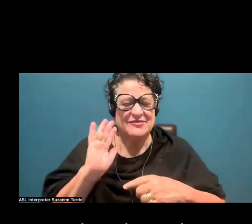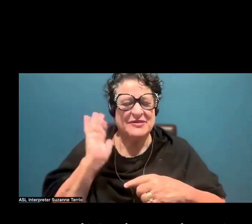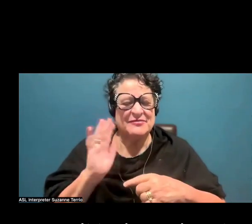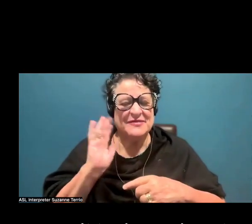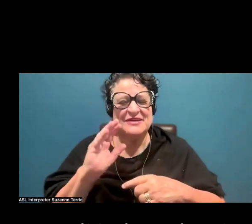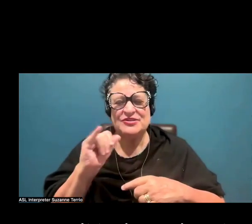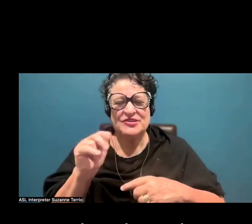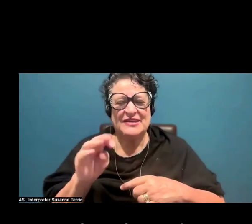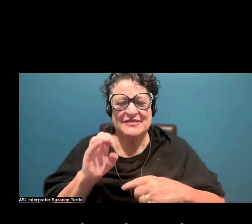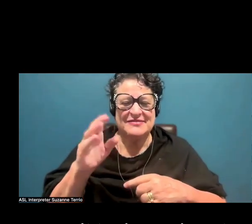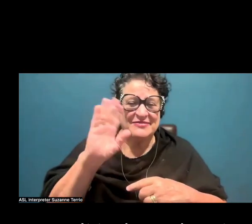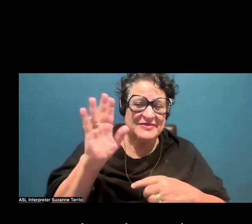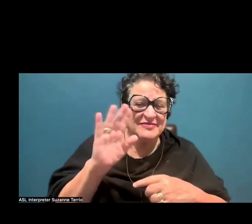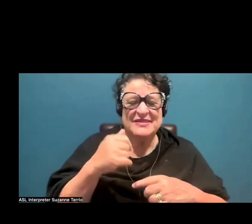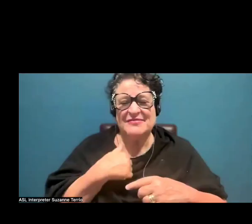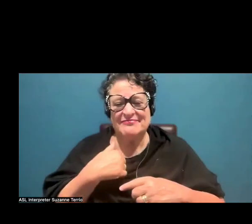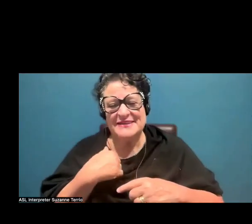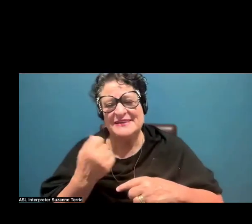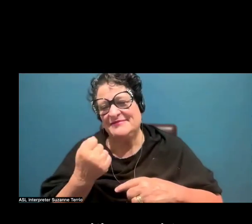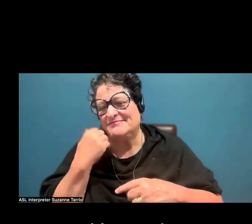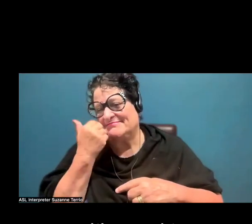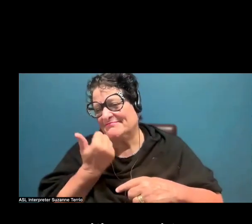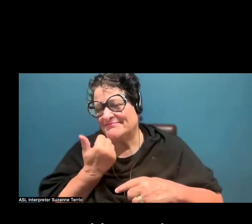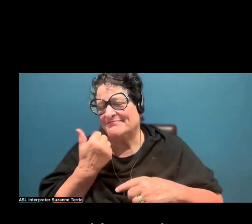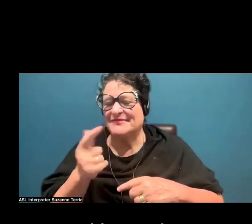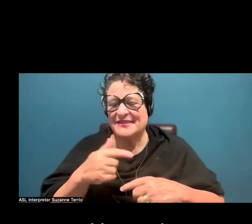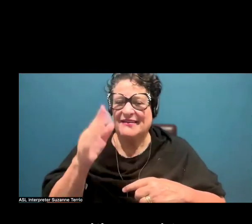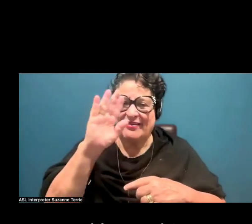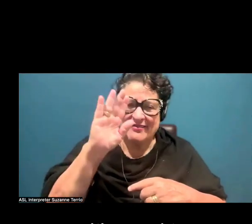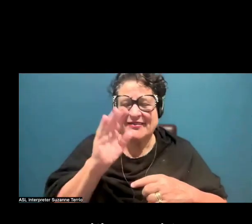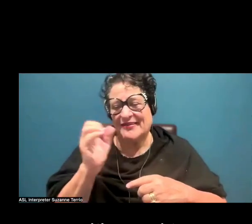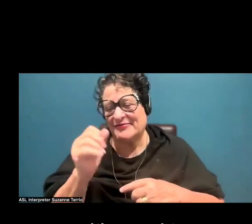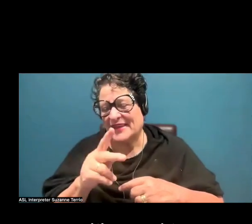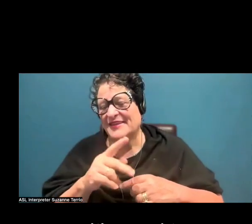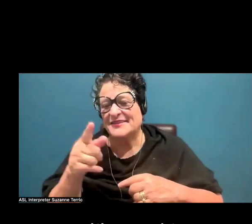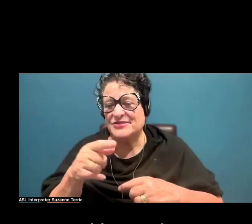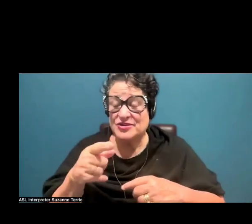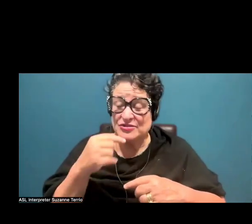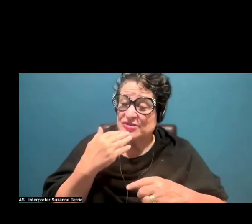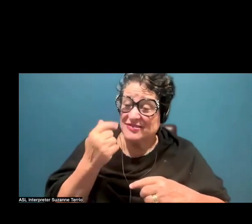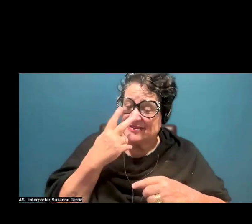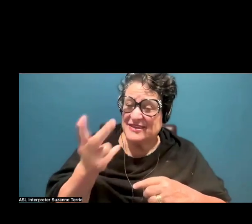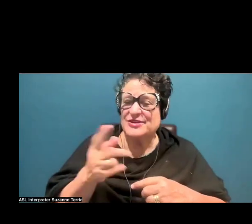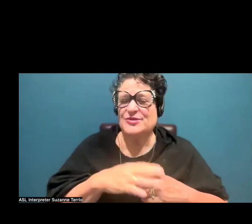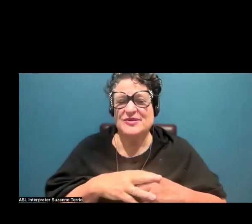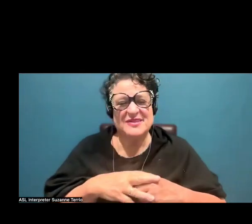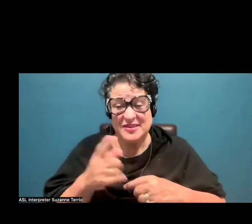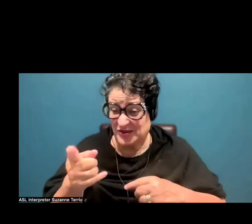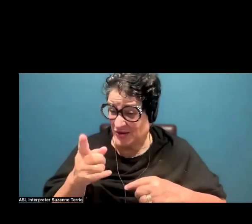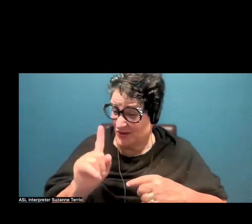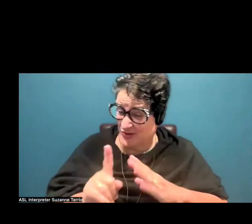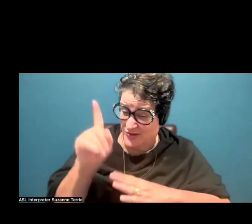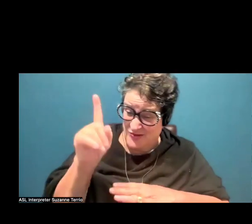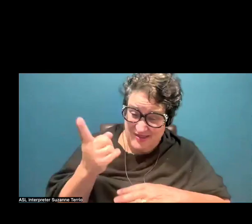took me days to work up the nerve to wave back. It's good to see you, sweetheart, she says as she releases me. Gosh, were you this tall